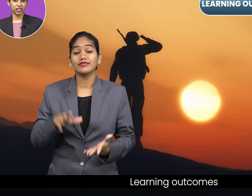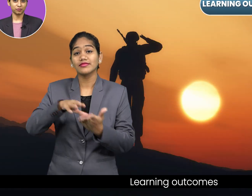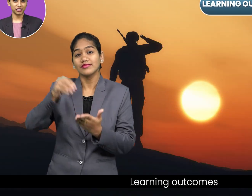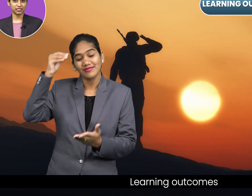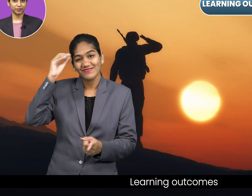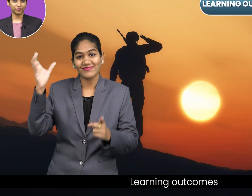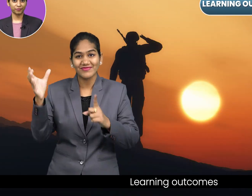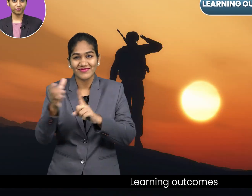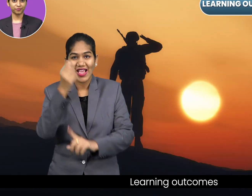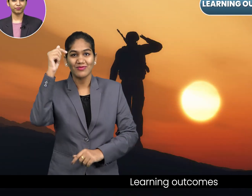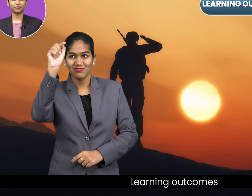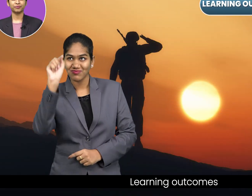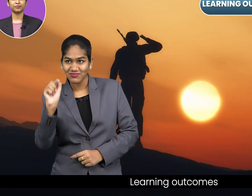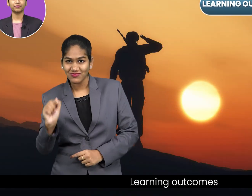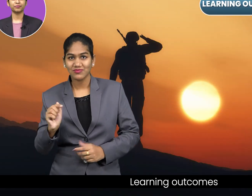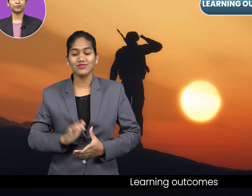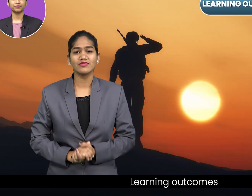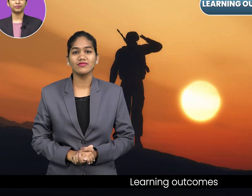Learning outcomes.